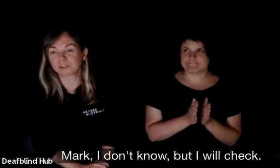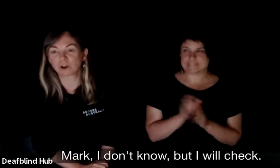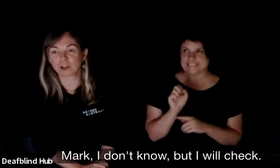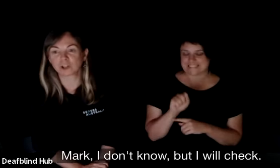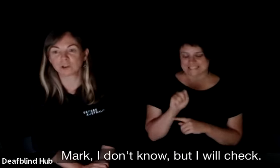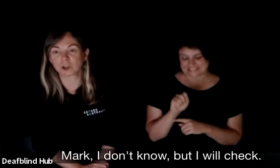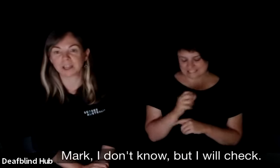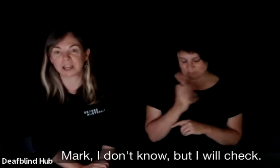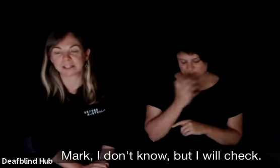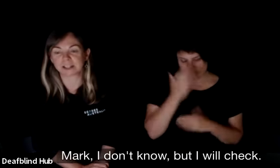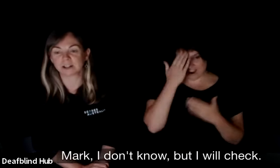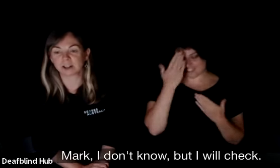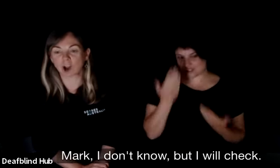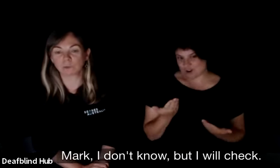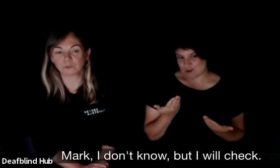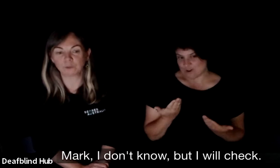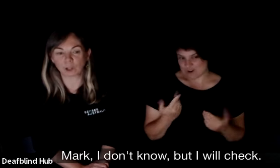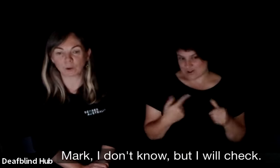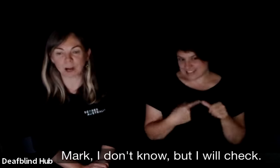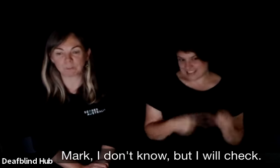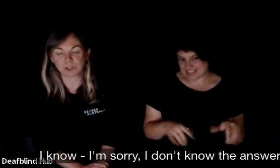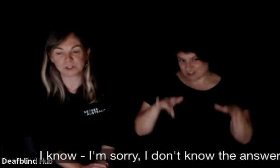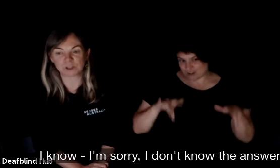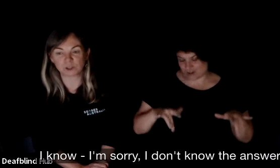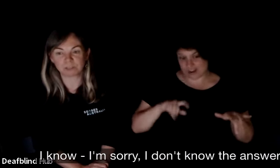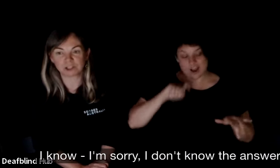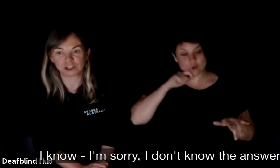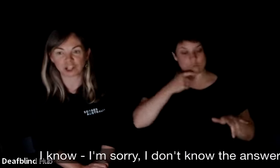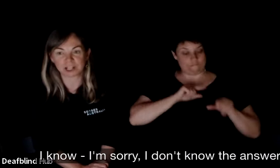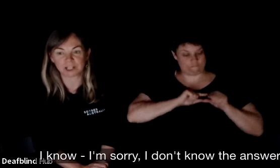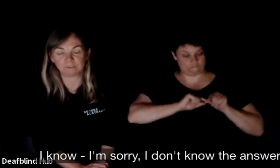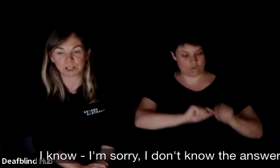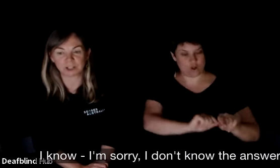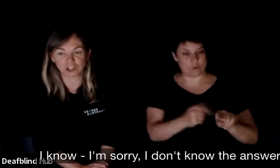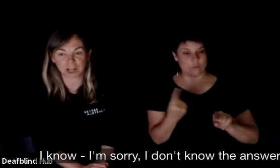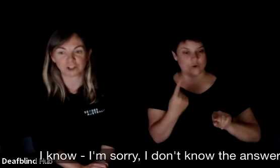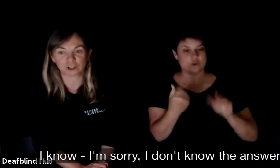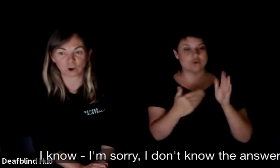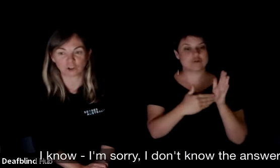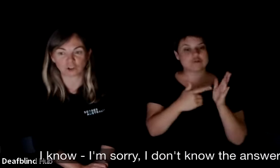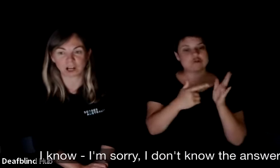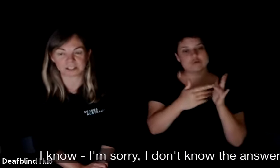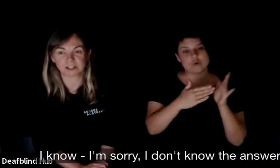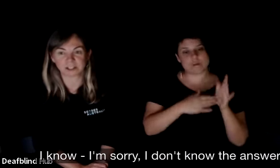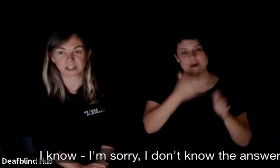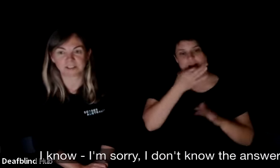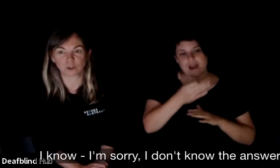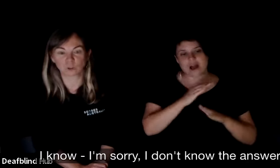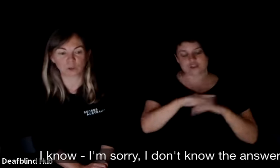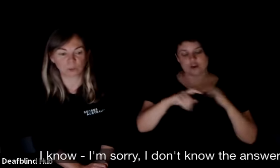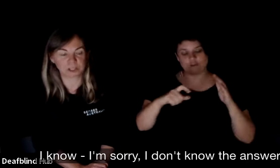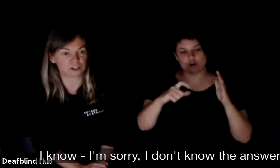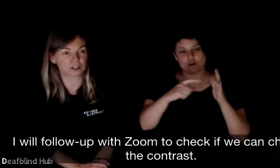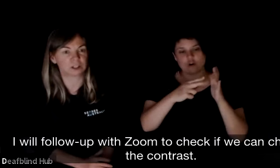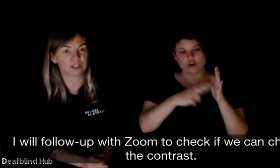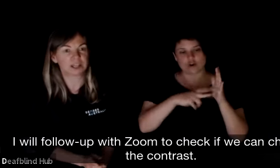yes, I'm sorry, I don't know the answer. I will follow up with Zoom to check if we can change the contrast. That's a